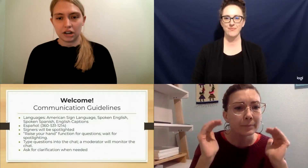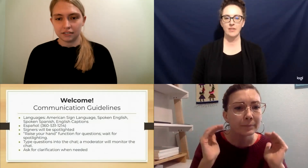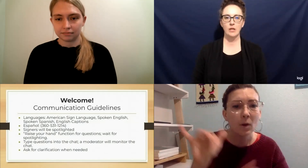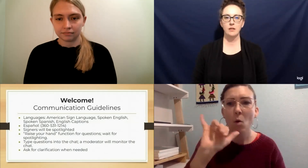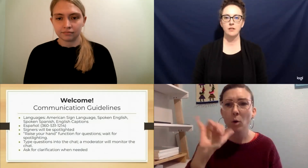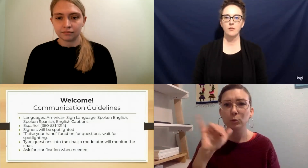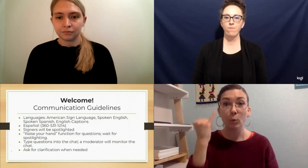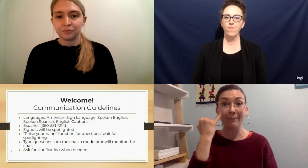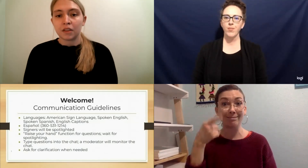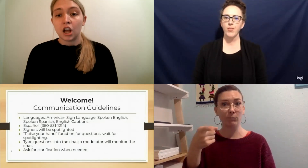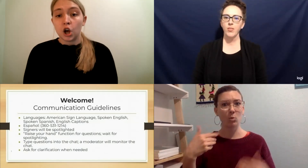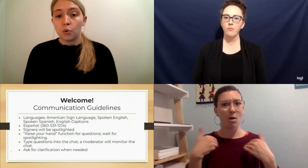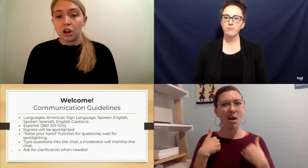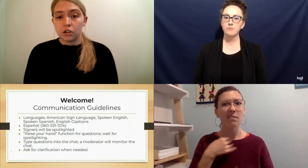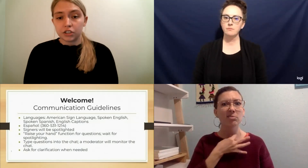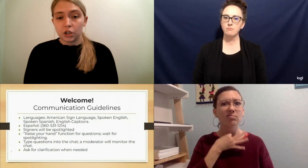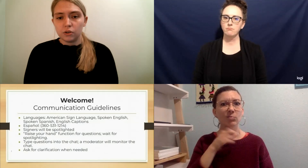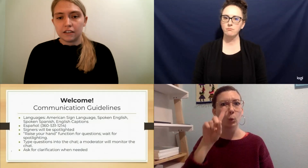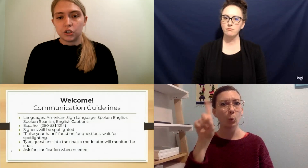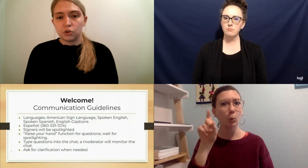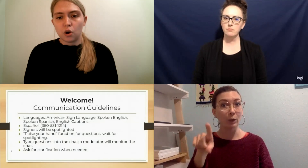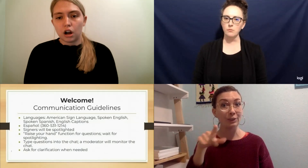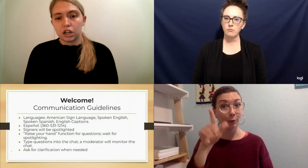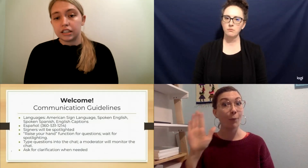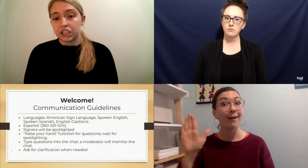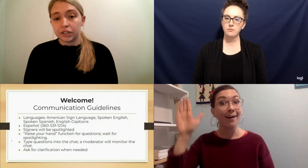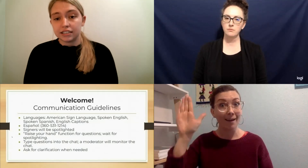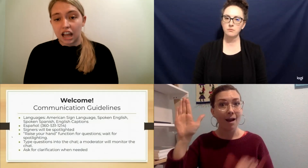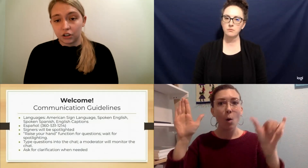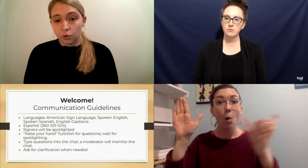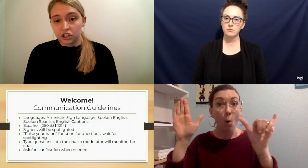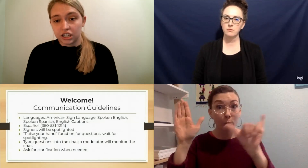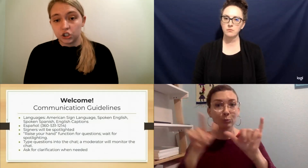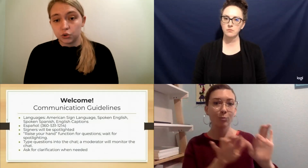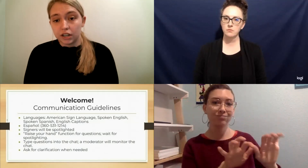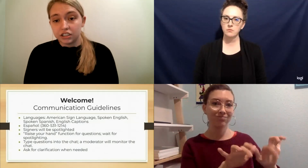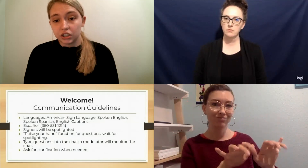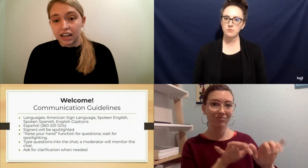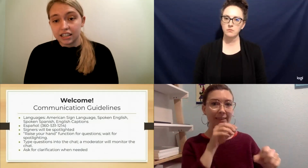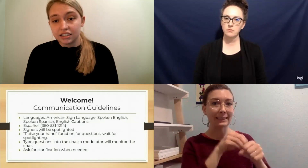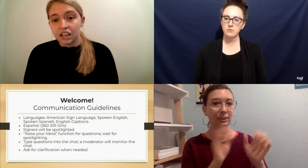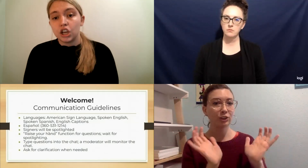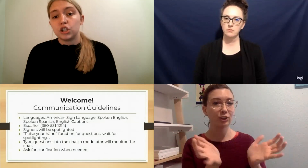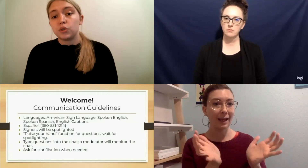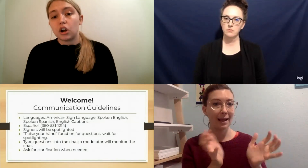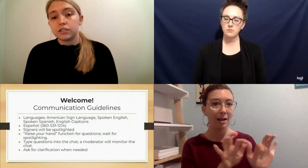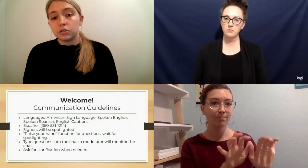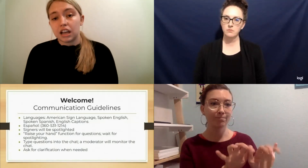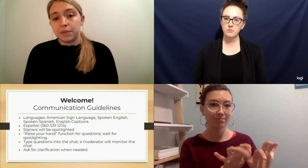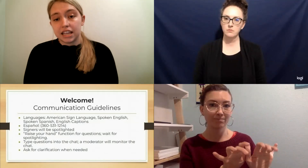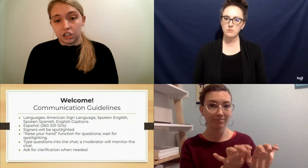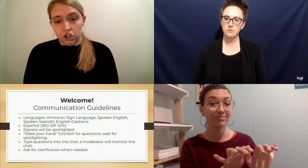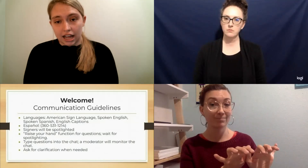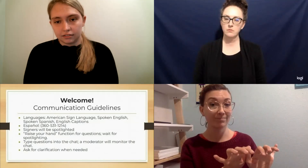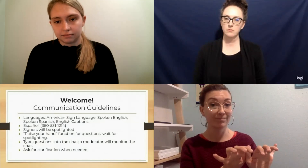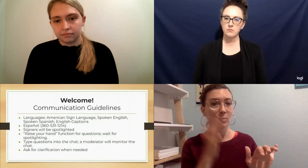Okay, great. Oh, and also, if you are curious and have a question and do raise your hand, you could also type